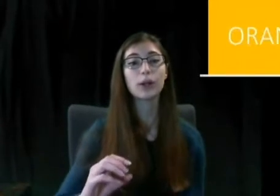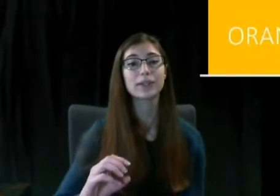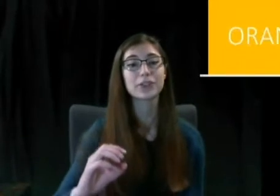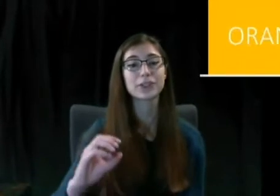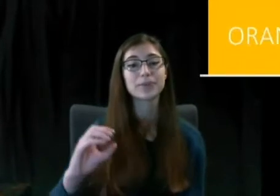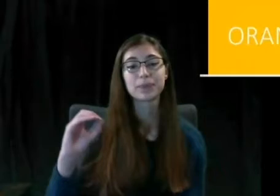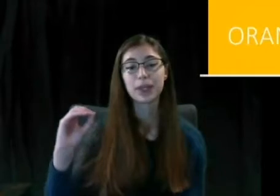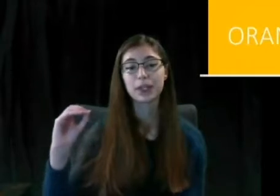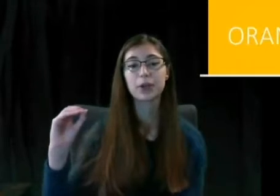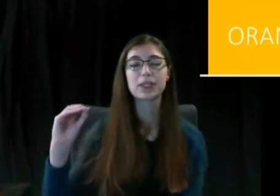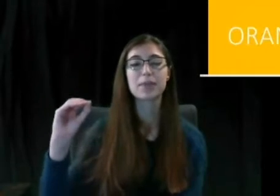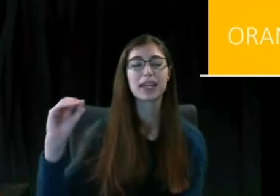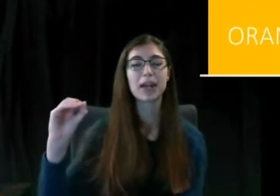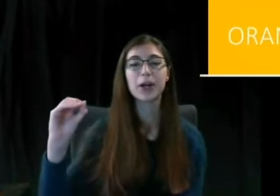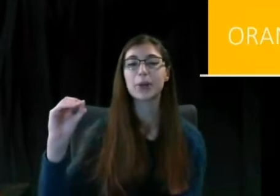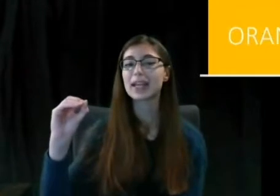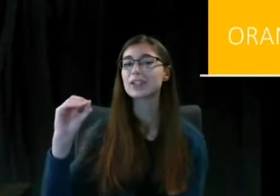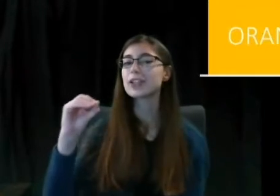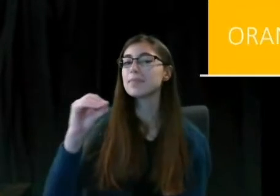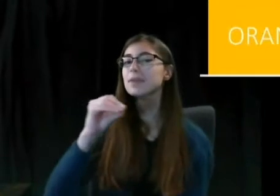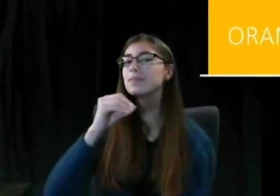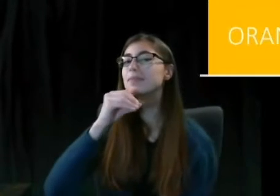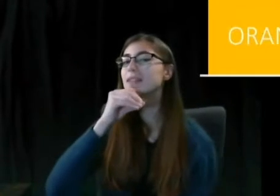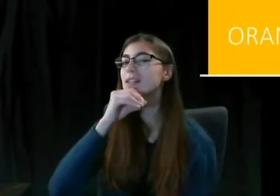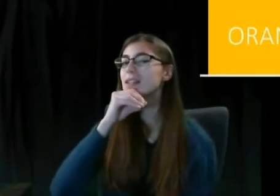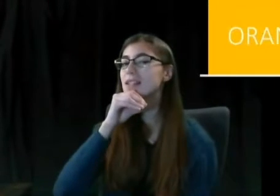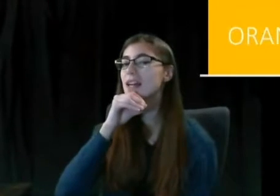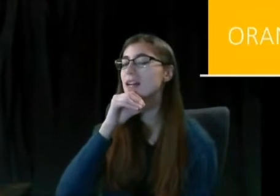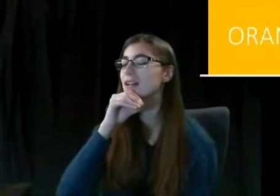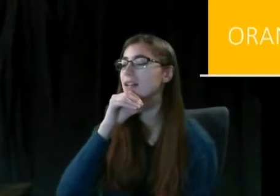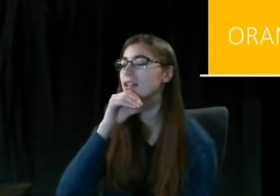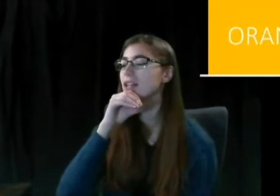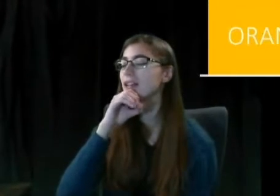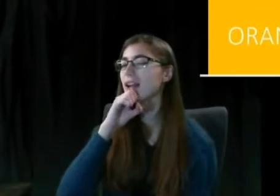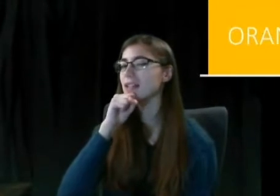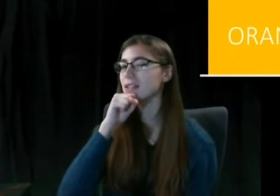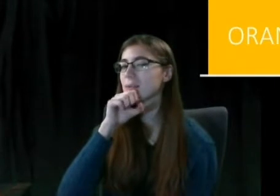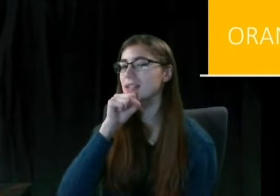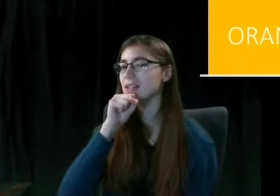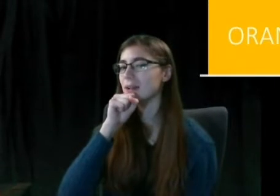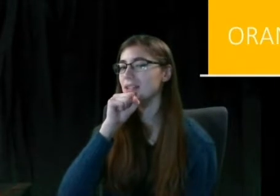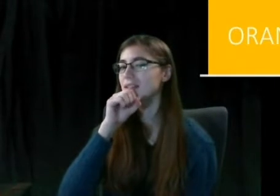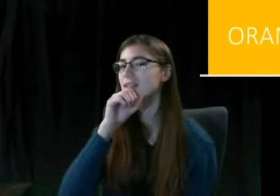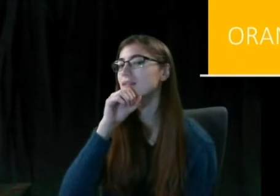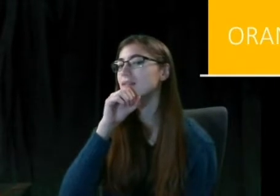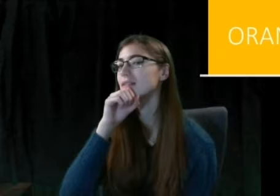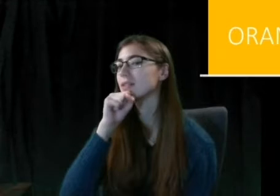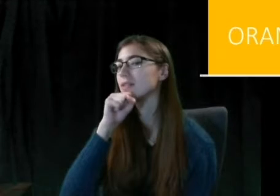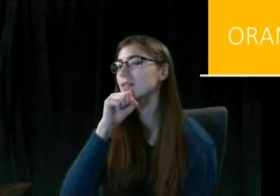Orange. You're going to make an O hand shape, set it on your chin, and squeeze it twice.